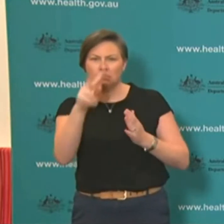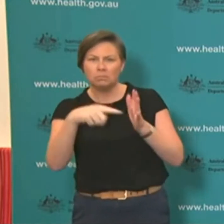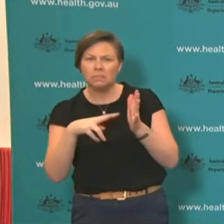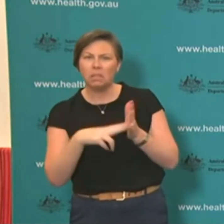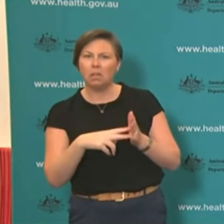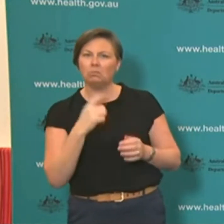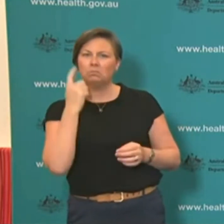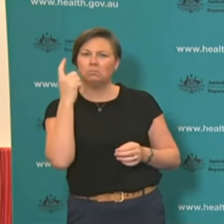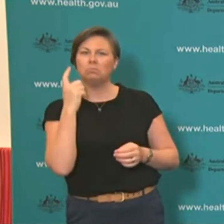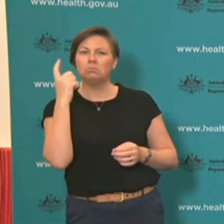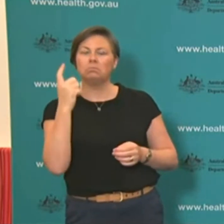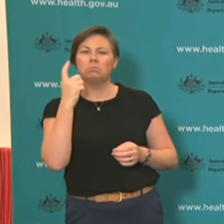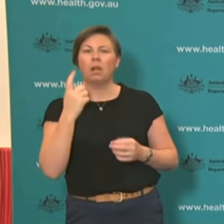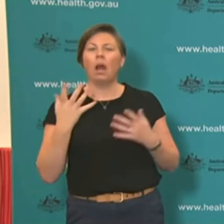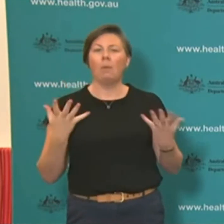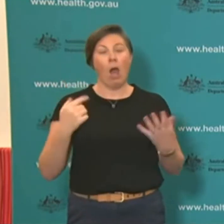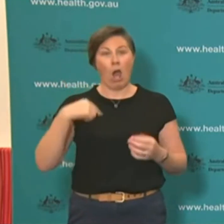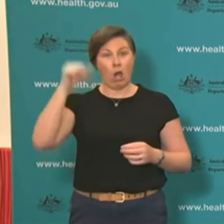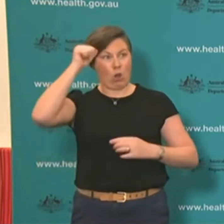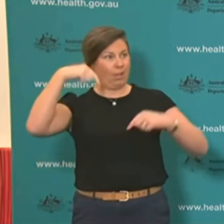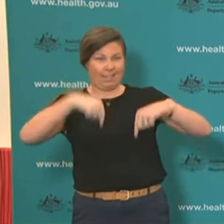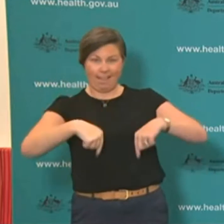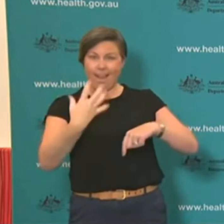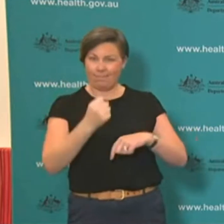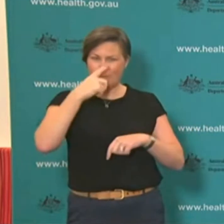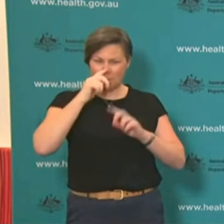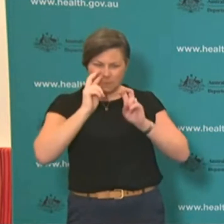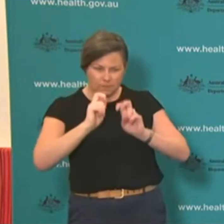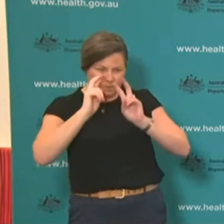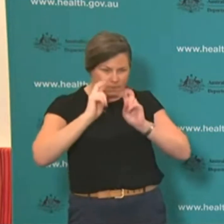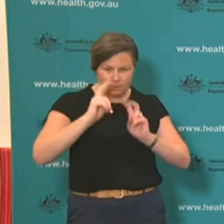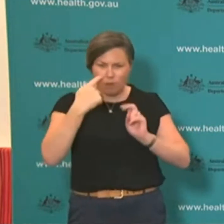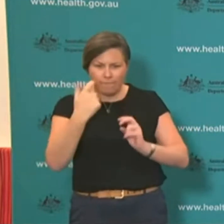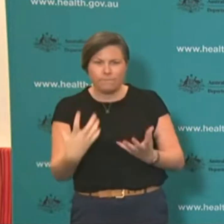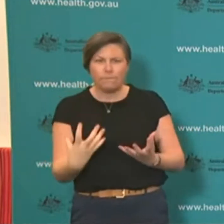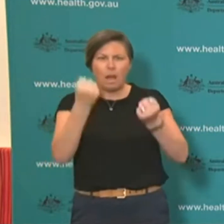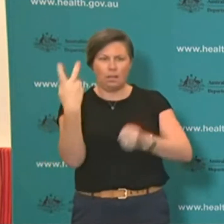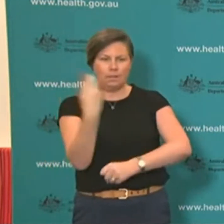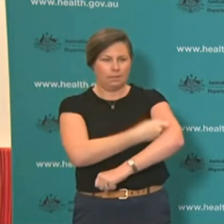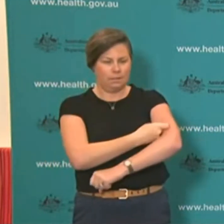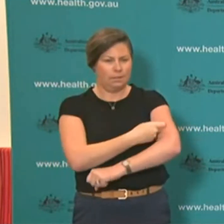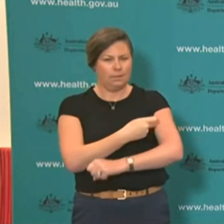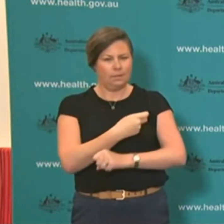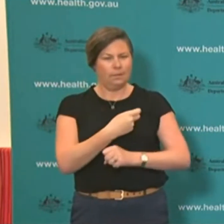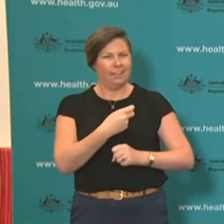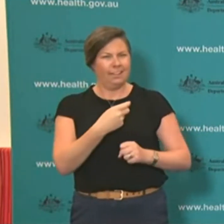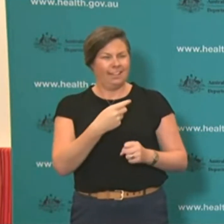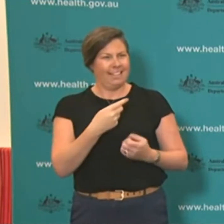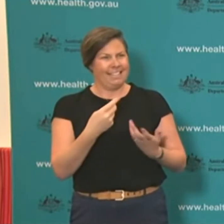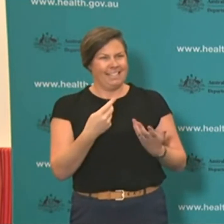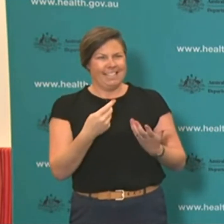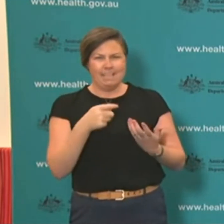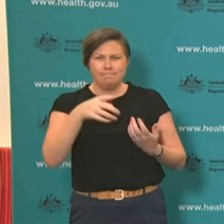with research and development in COVID-19, the critical principles of the scientific method, which would